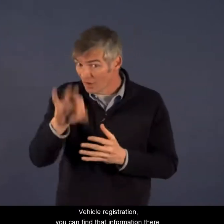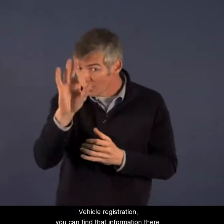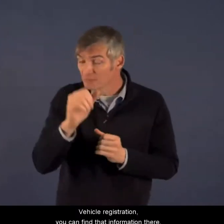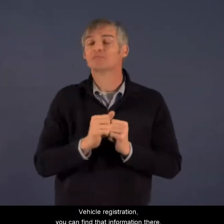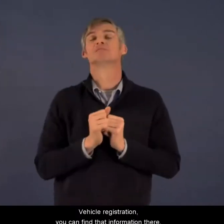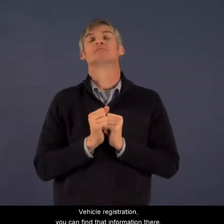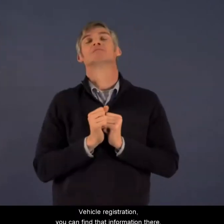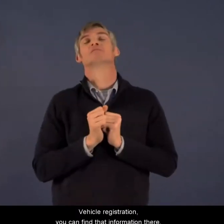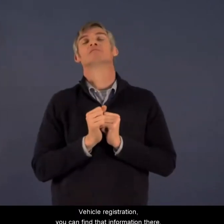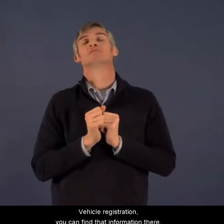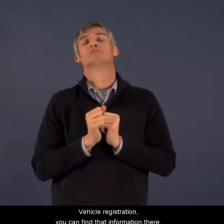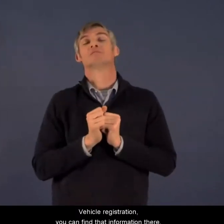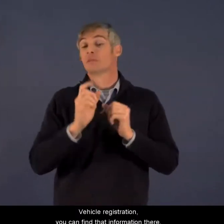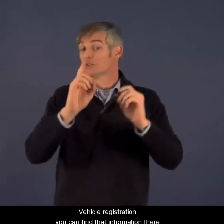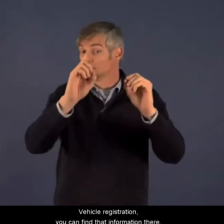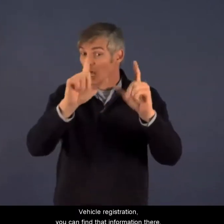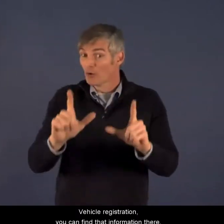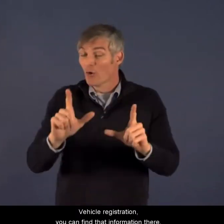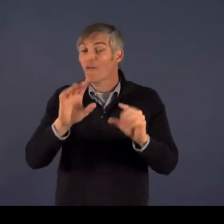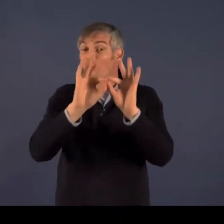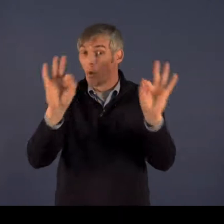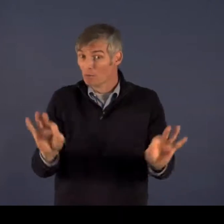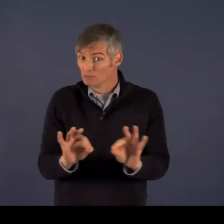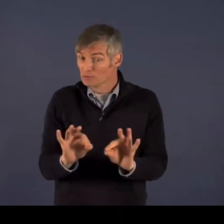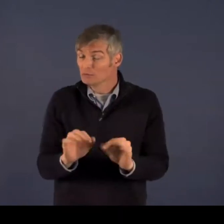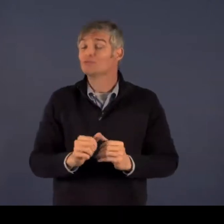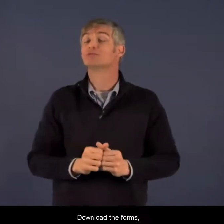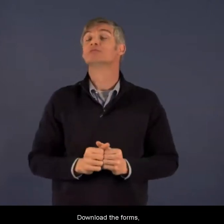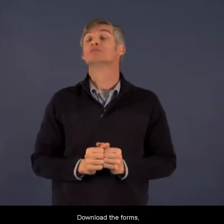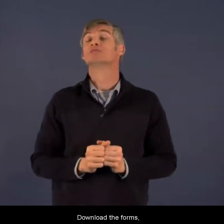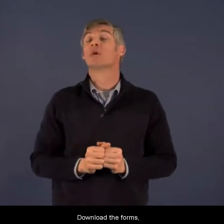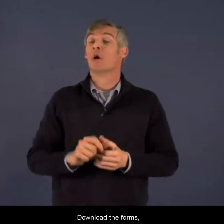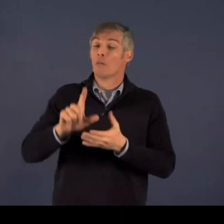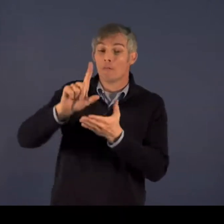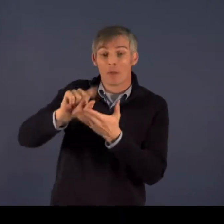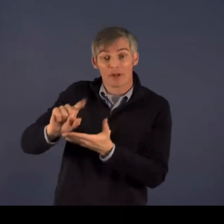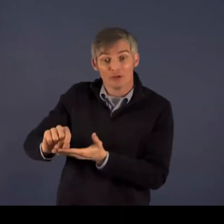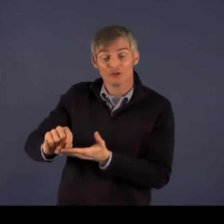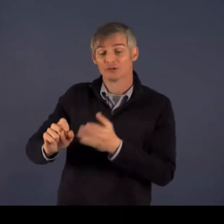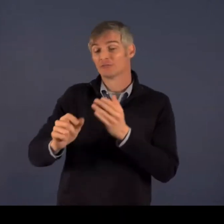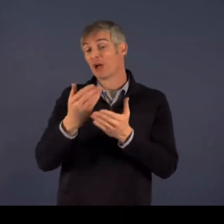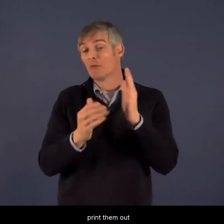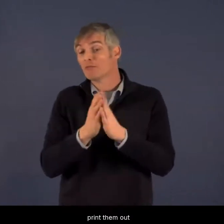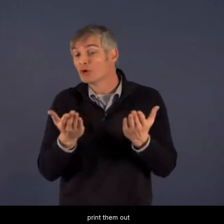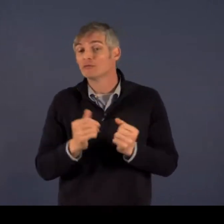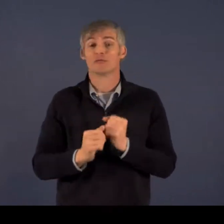Vehicle registration, you can find that information there. Download the forms, print them out.